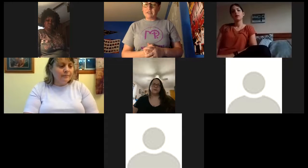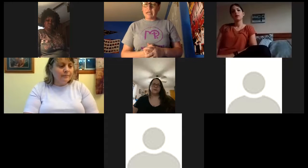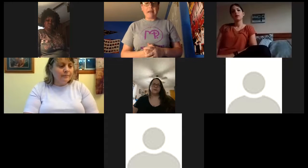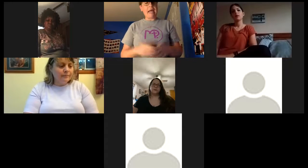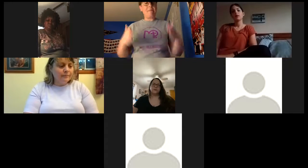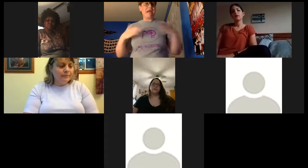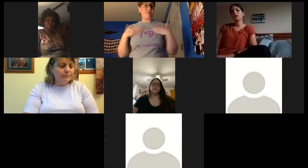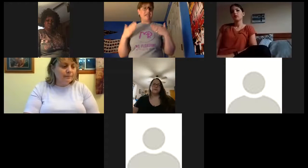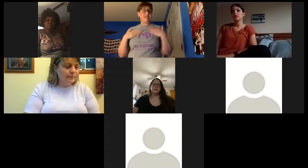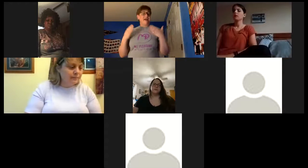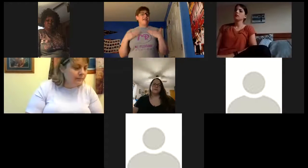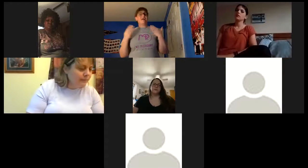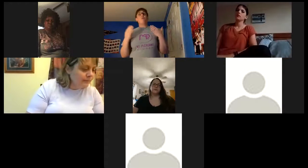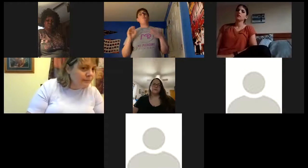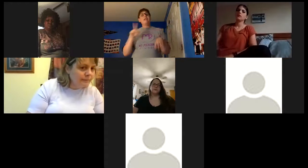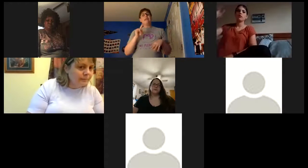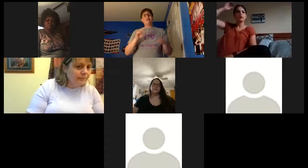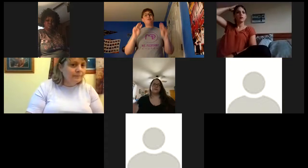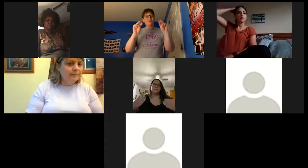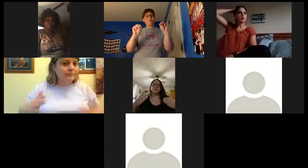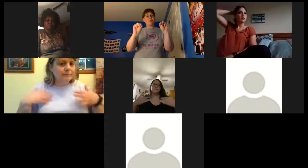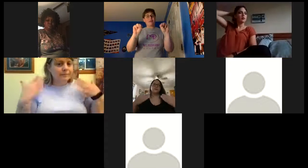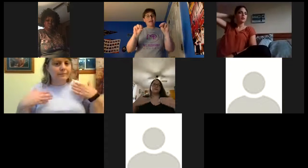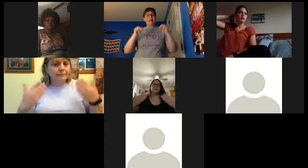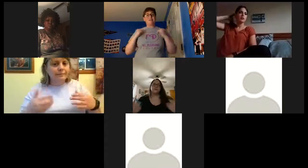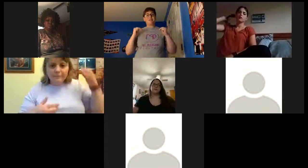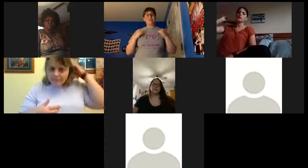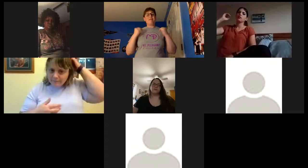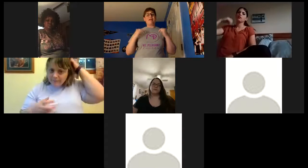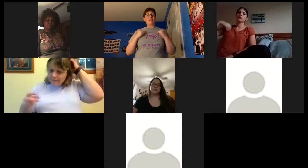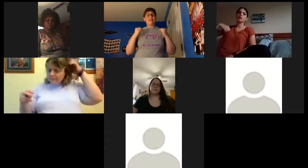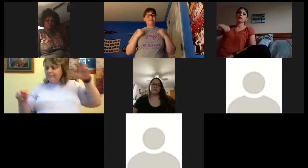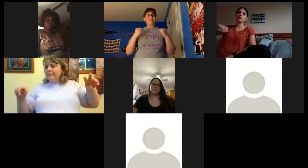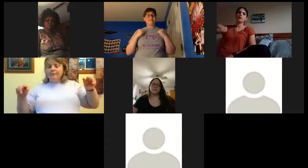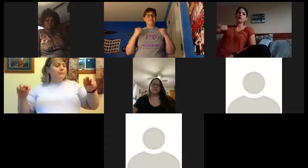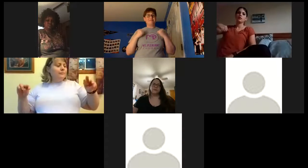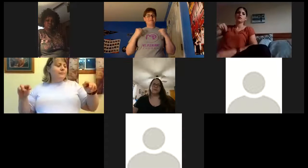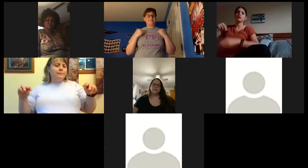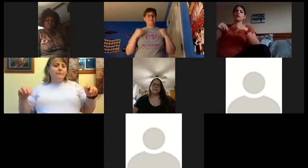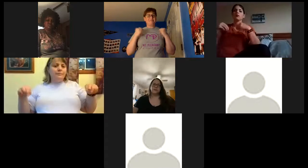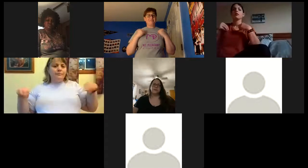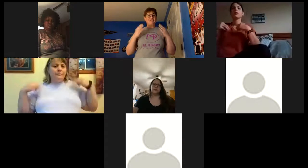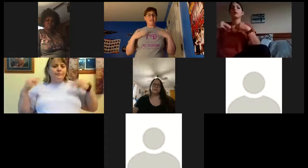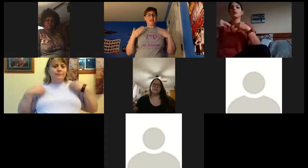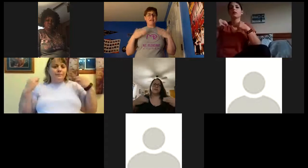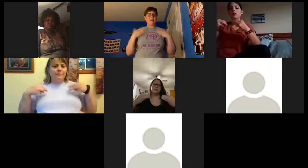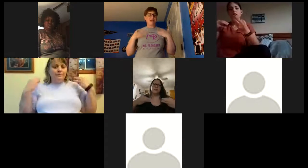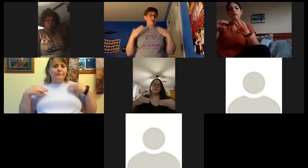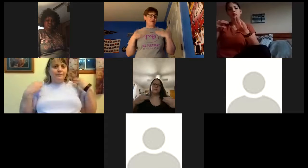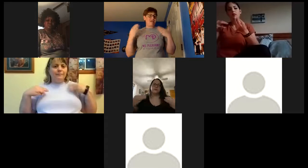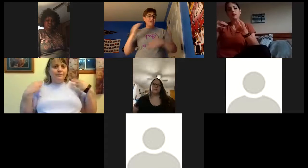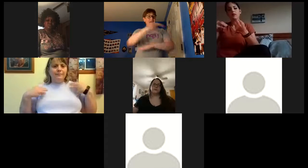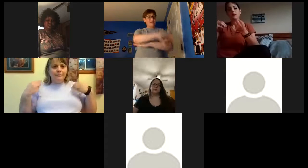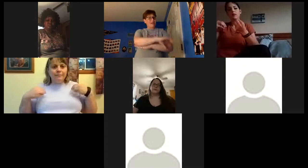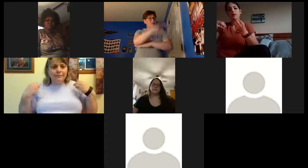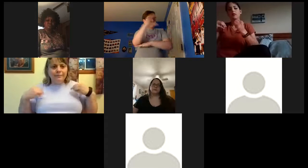So it's, and merry. Now we had learned, of course, with M's to do merry. You know, so you got like